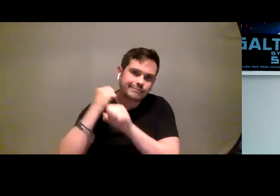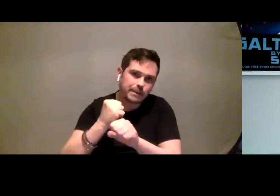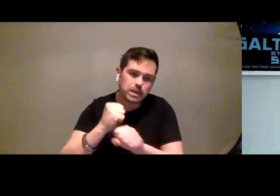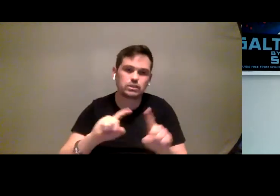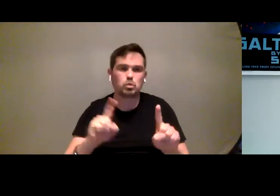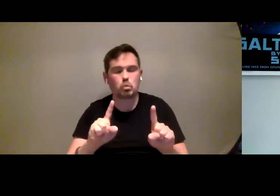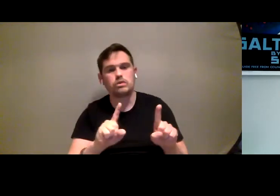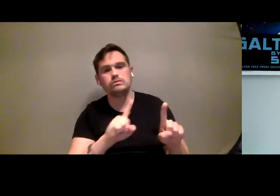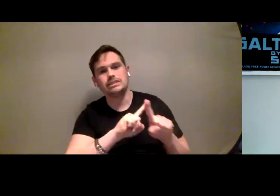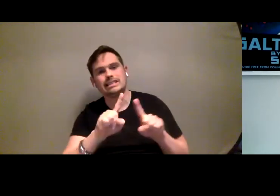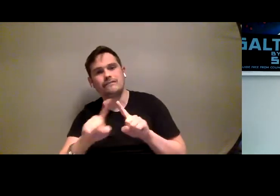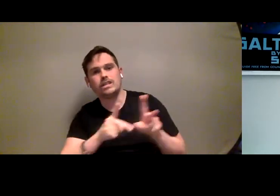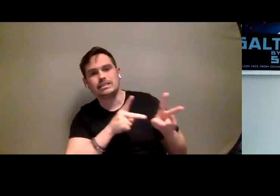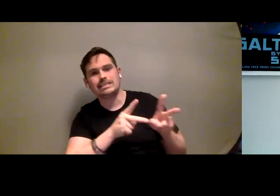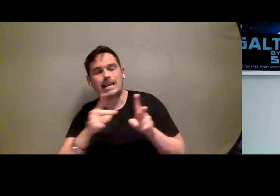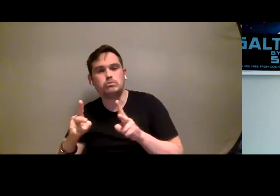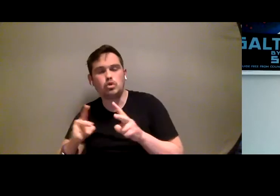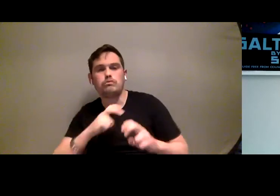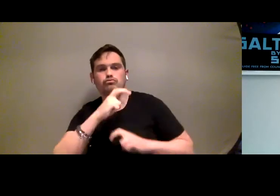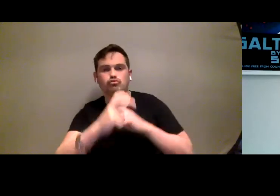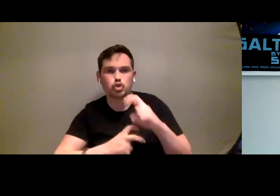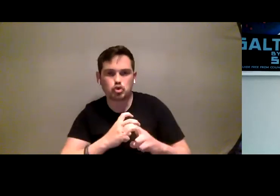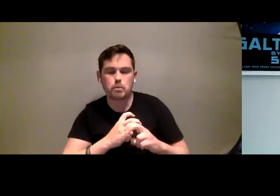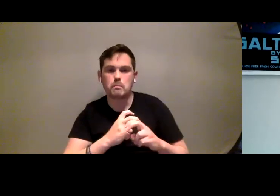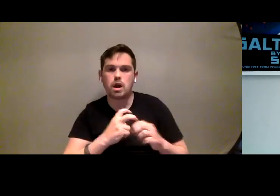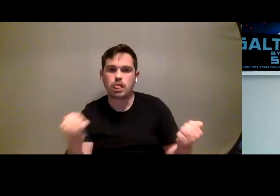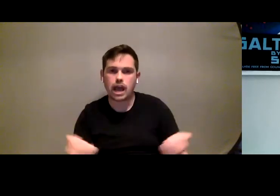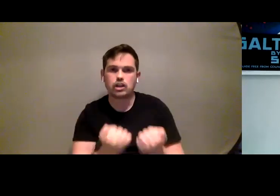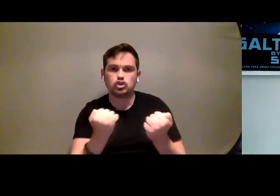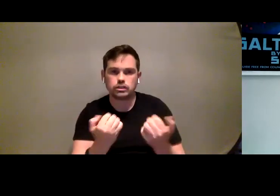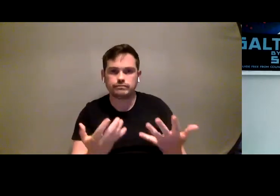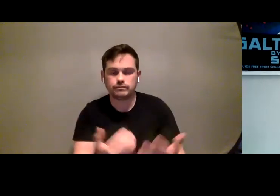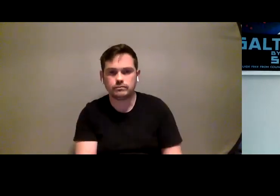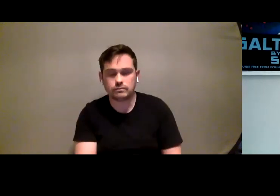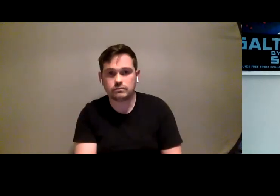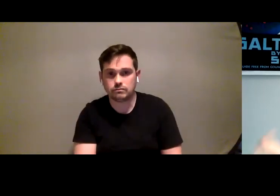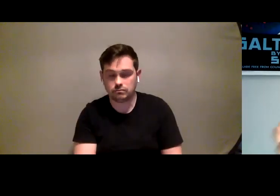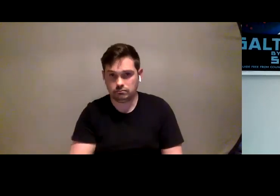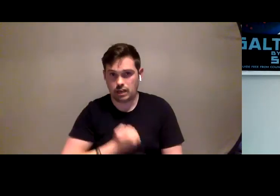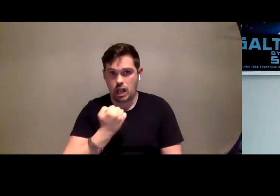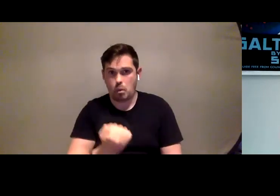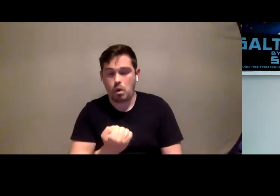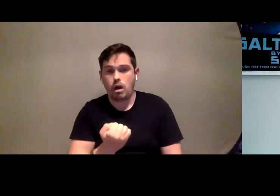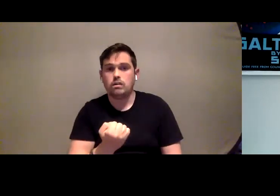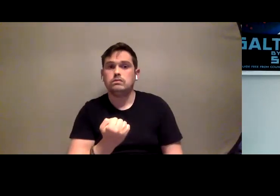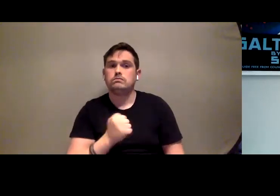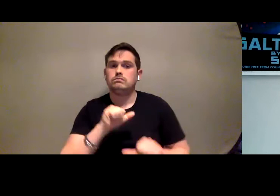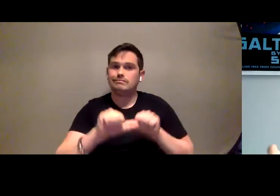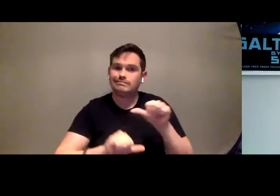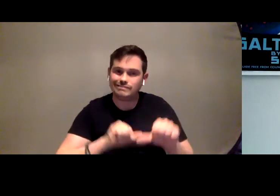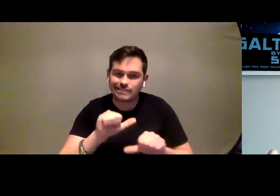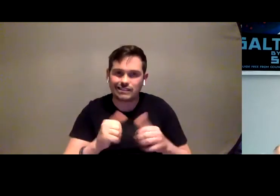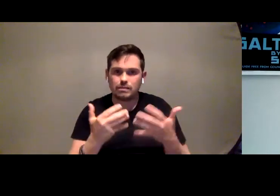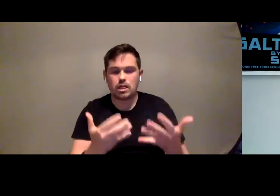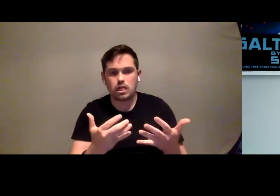being renewable by 2030. But at the minute, our energy system's this complicated patchwork of